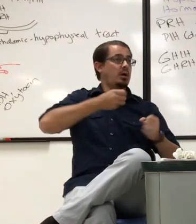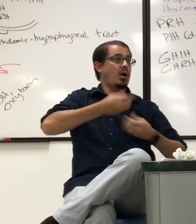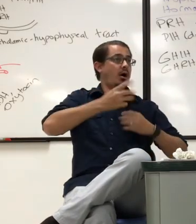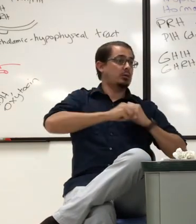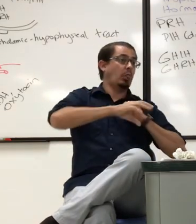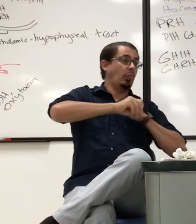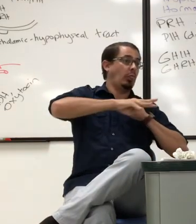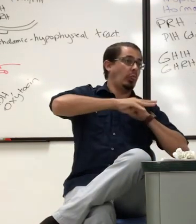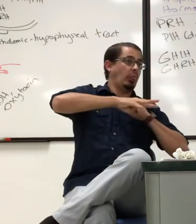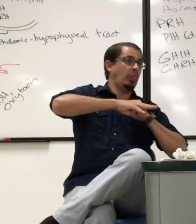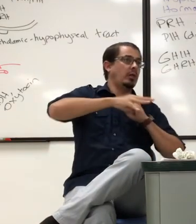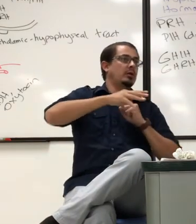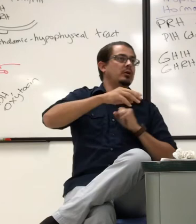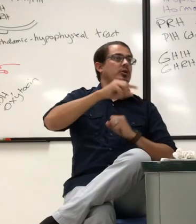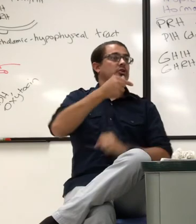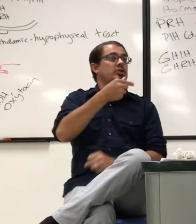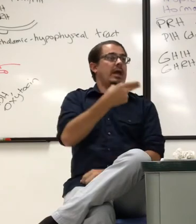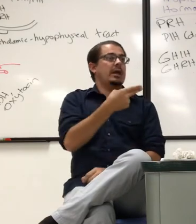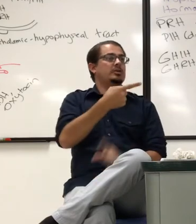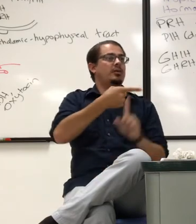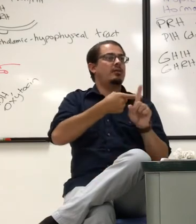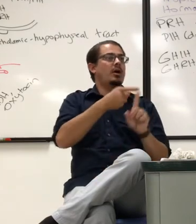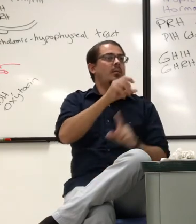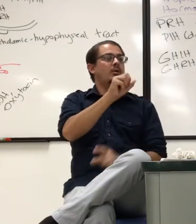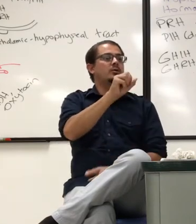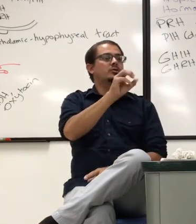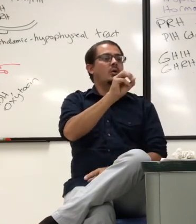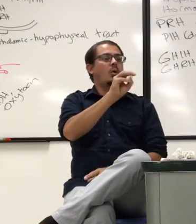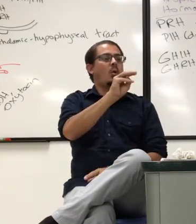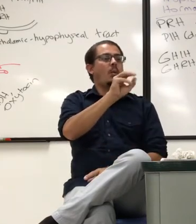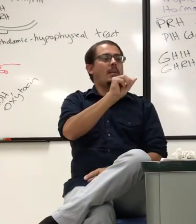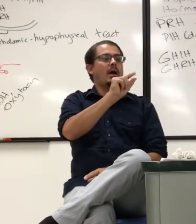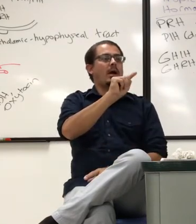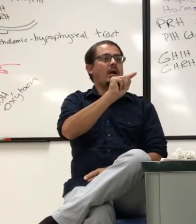of GH from somatotrophs.